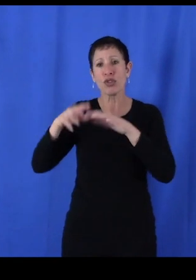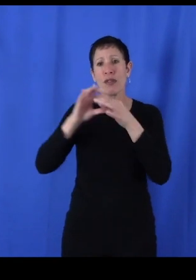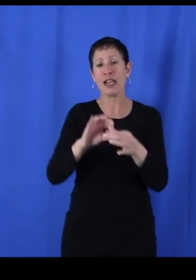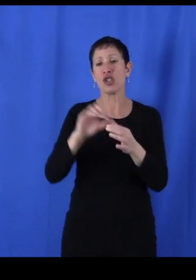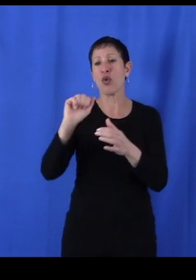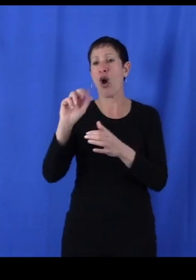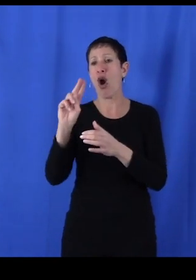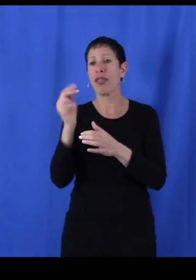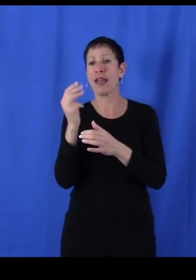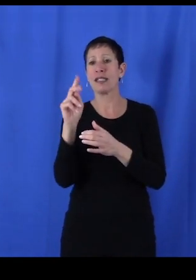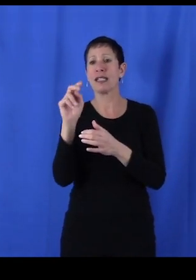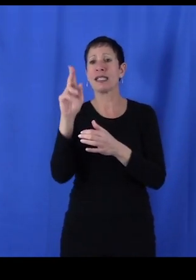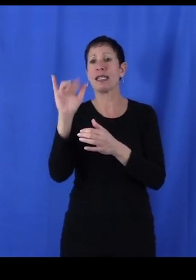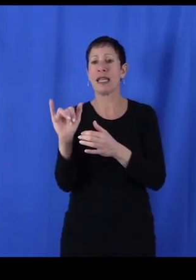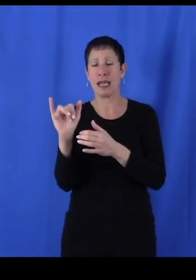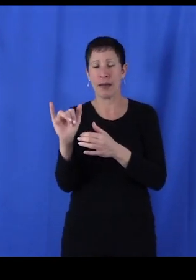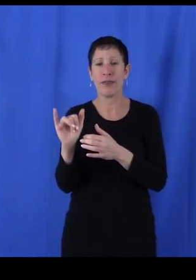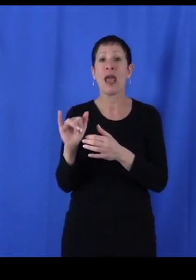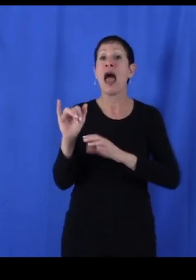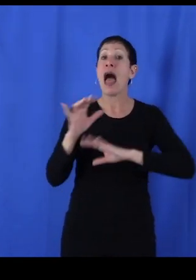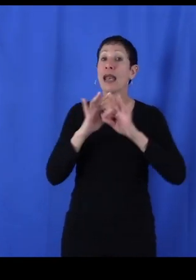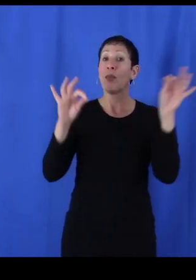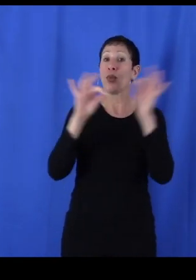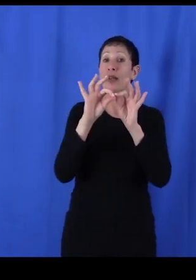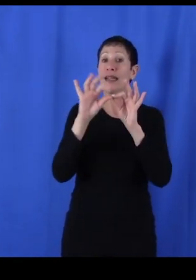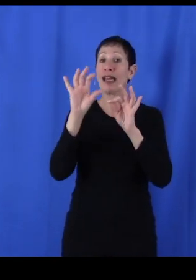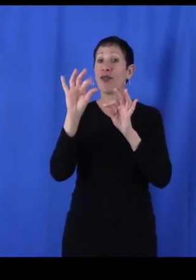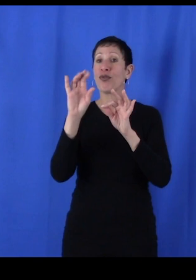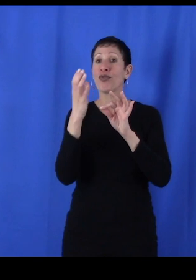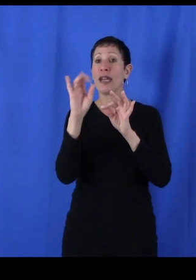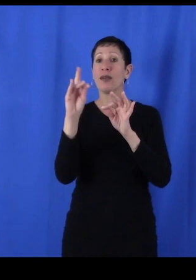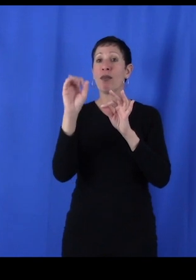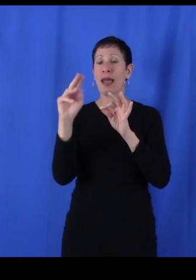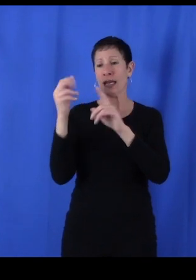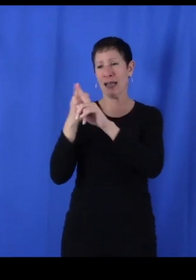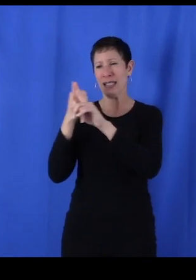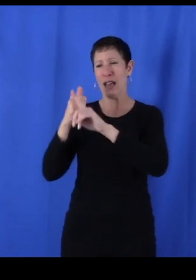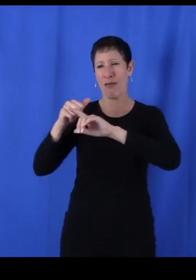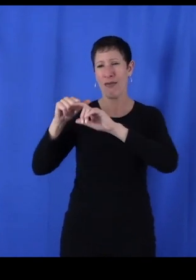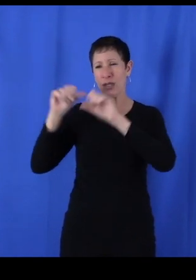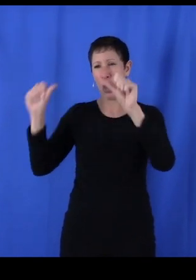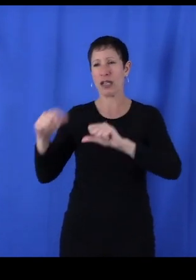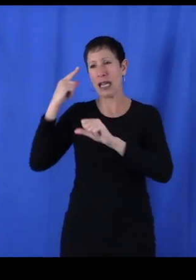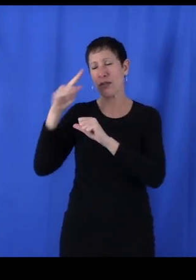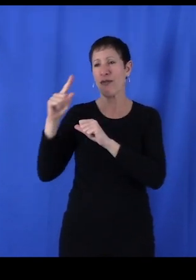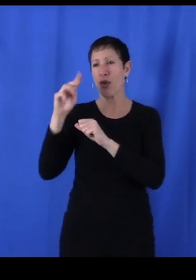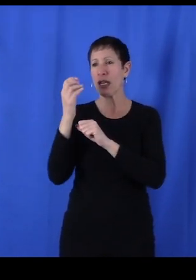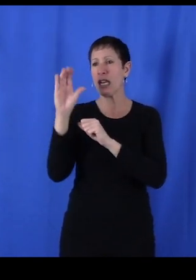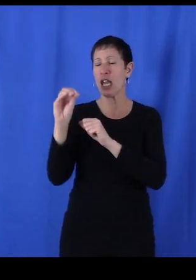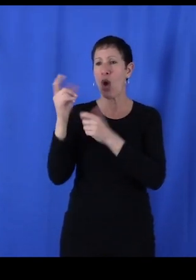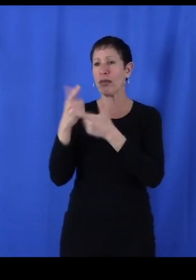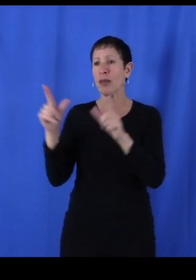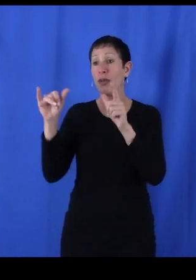And importantly, Milton Friedman, the evil architect of neoliberalism, urged his followers not to